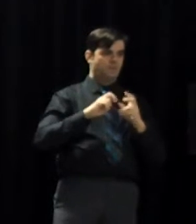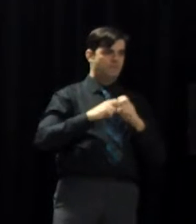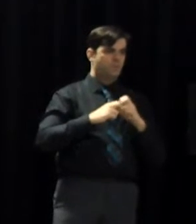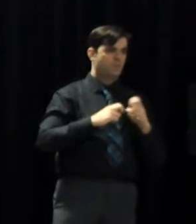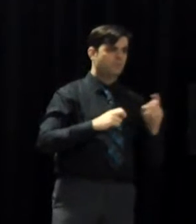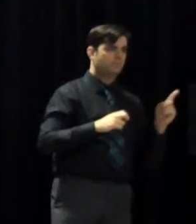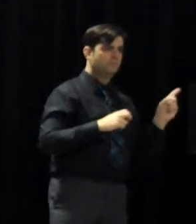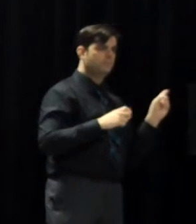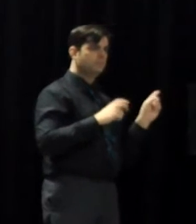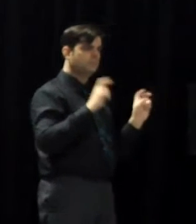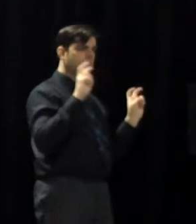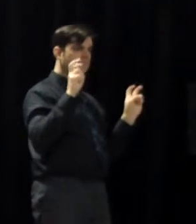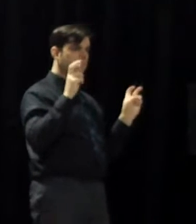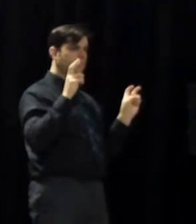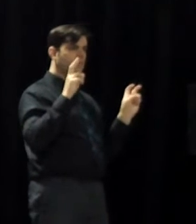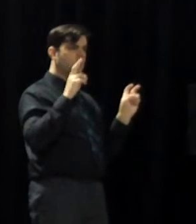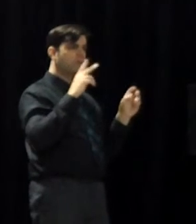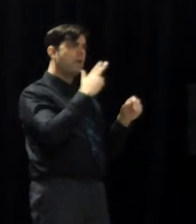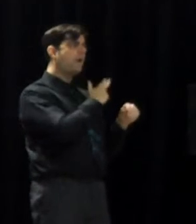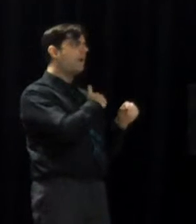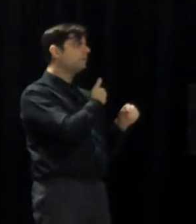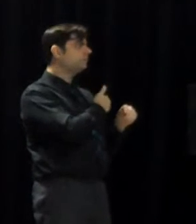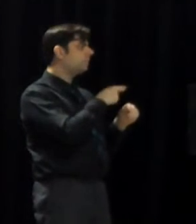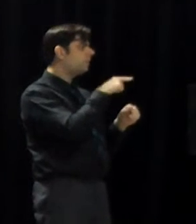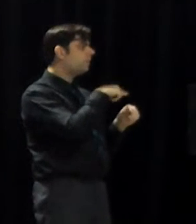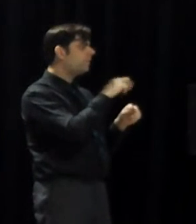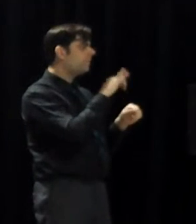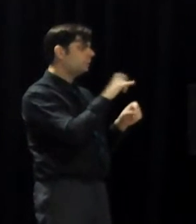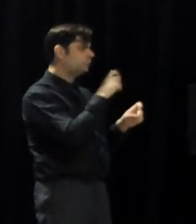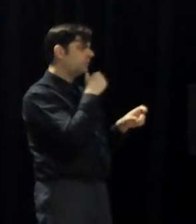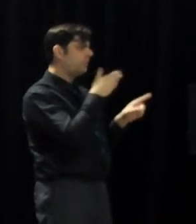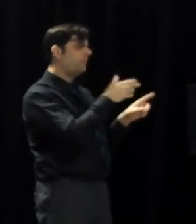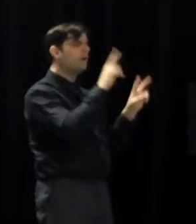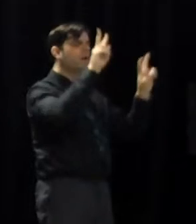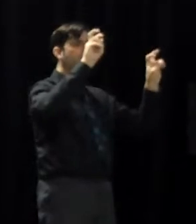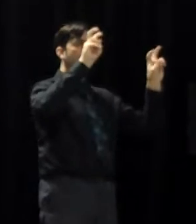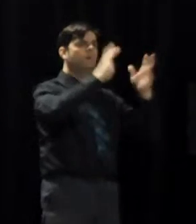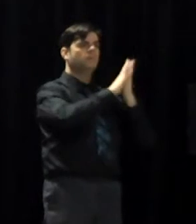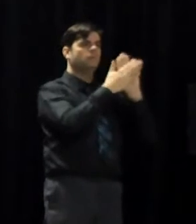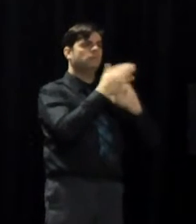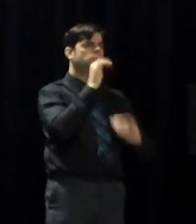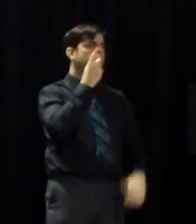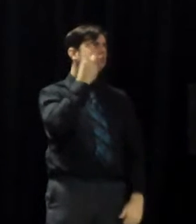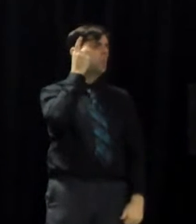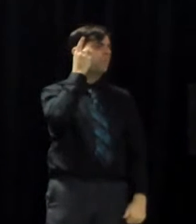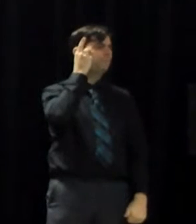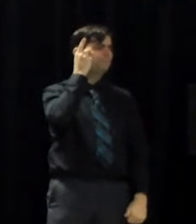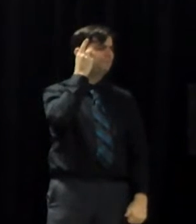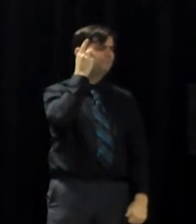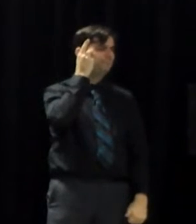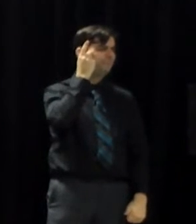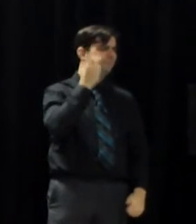a capacity issue in the hospitals. So the pressure on DOH to make these